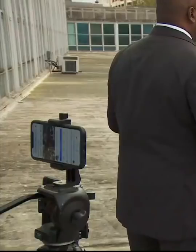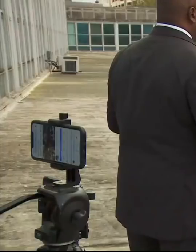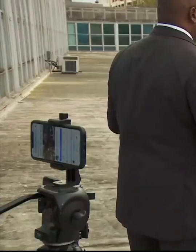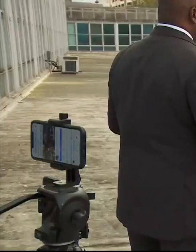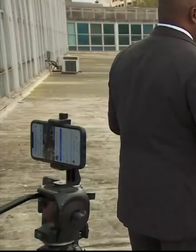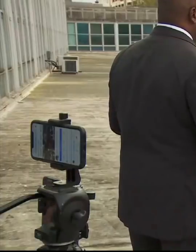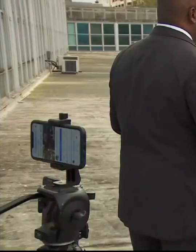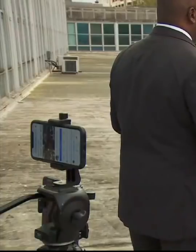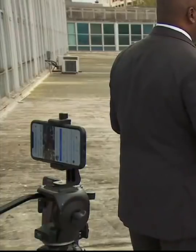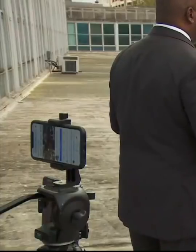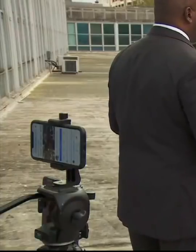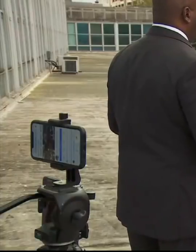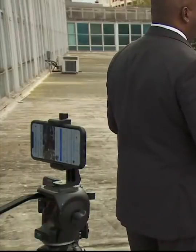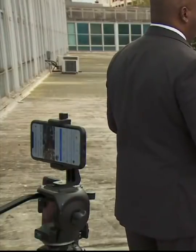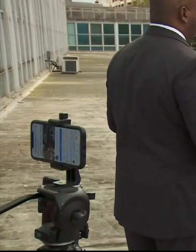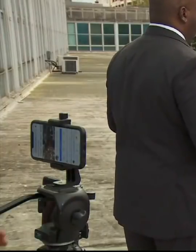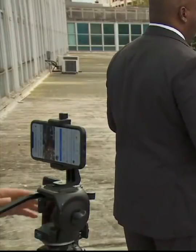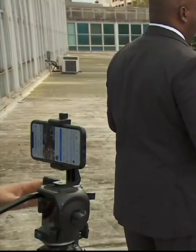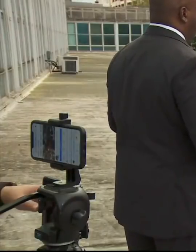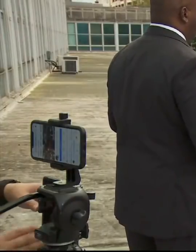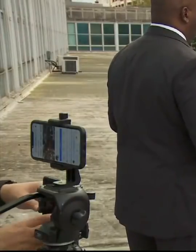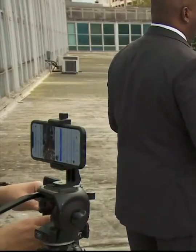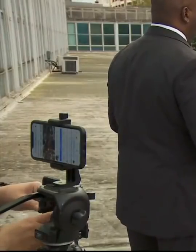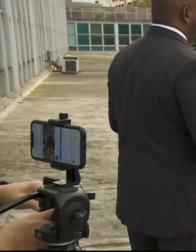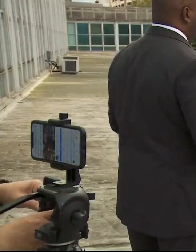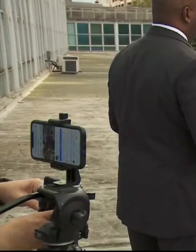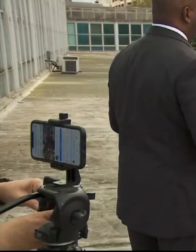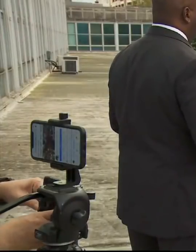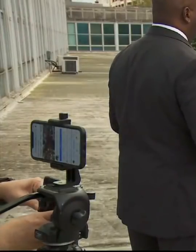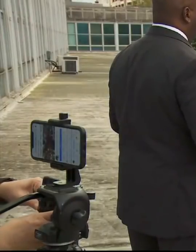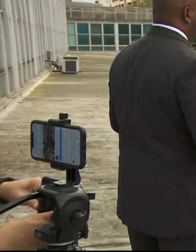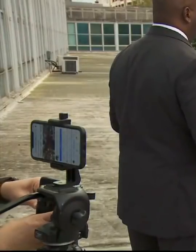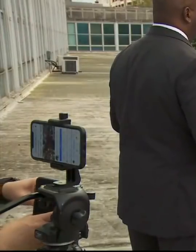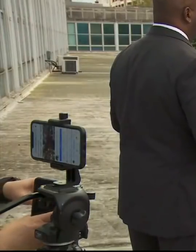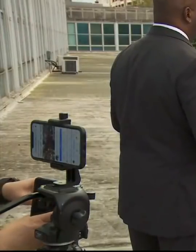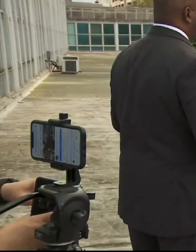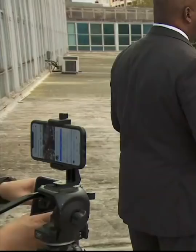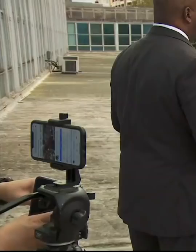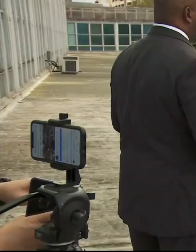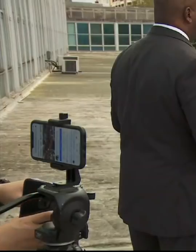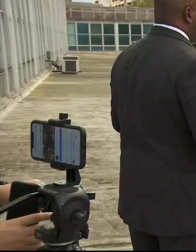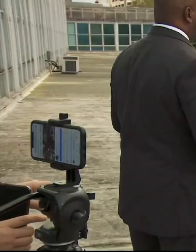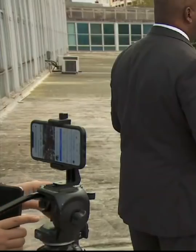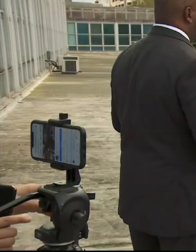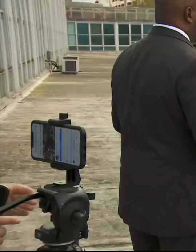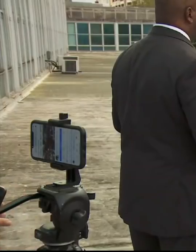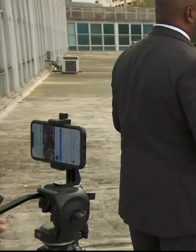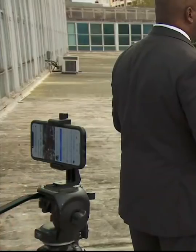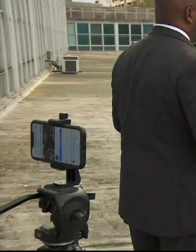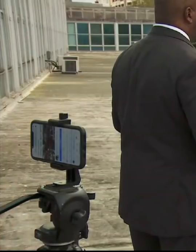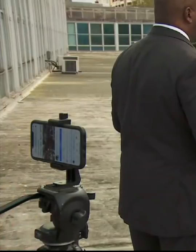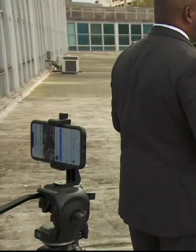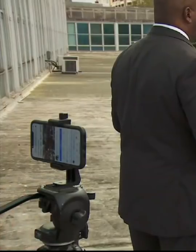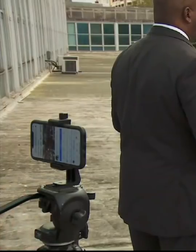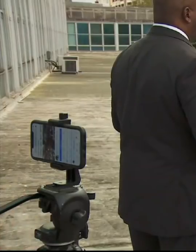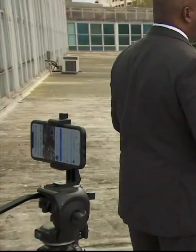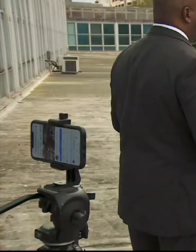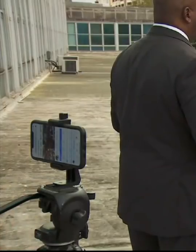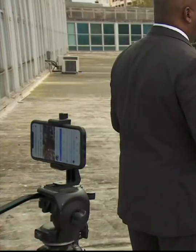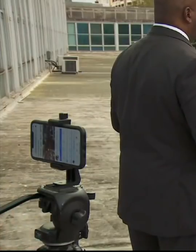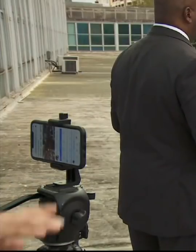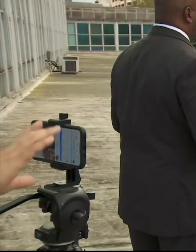already at $500,000. Well, we've spent $500,000. We've encumbered close to $1 million, and that doesn't include personnel. At